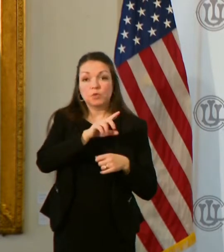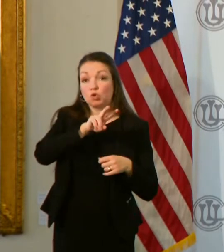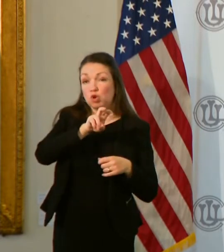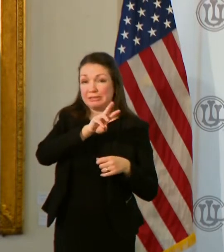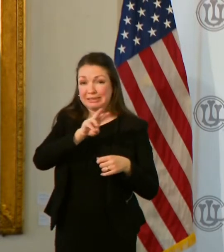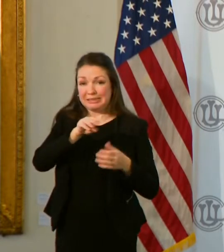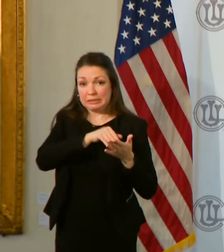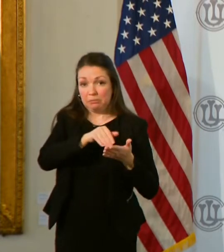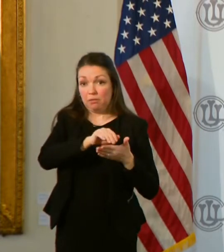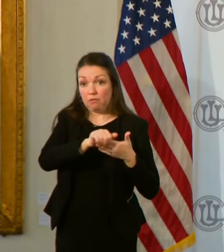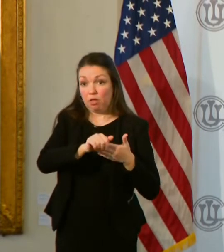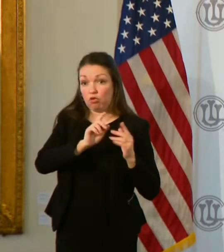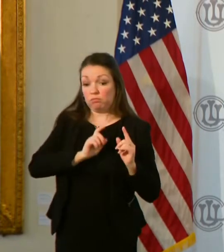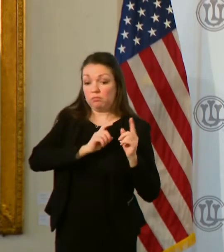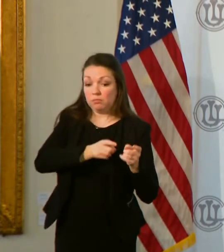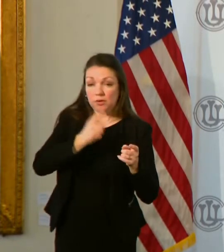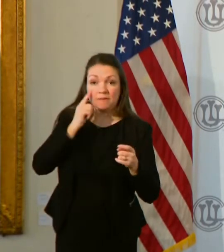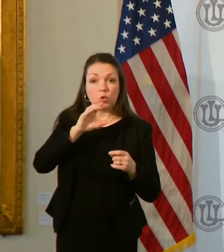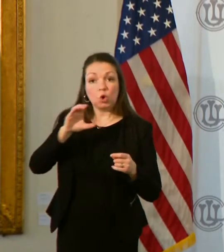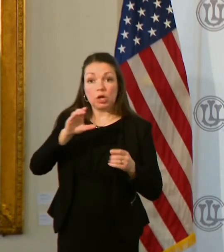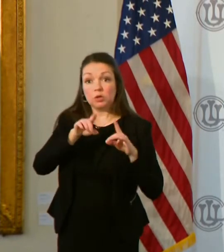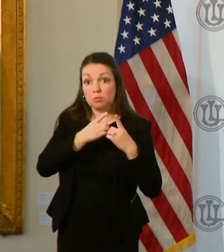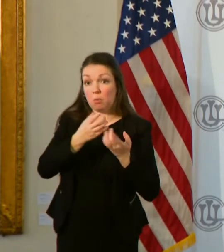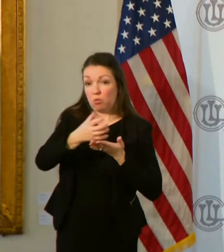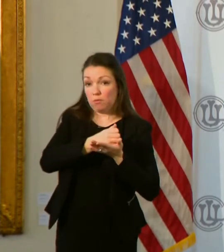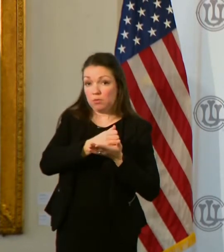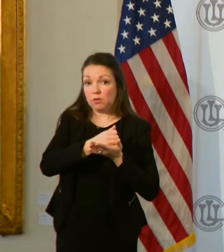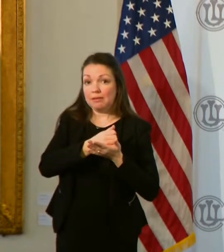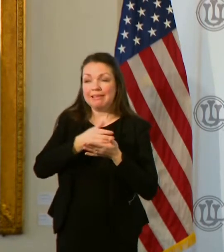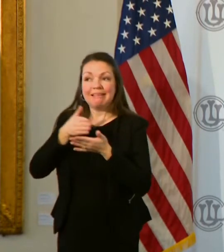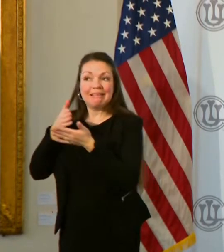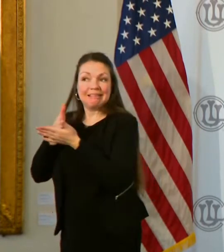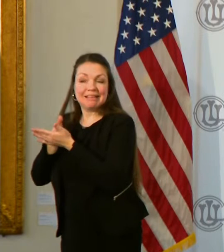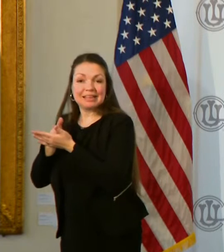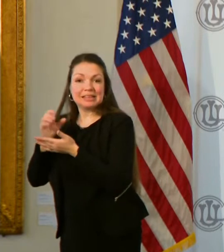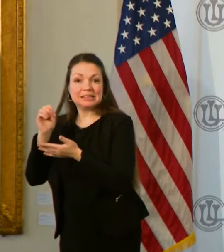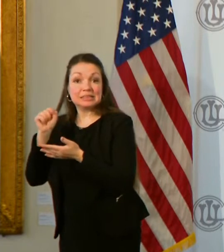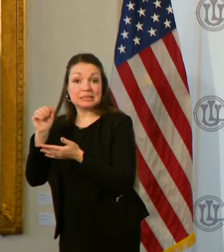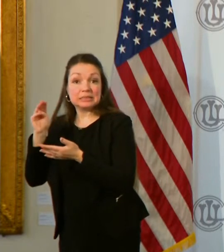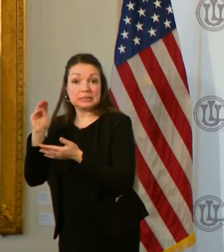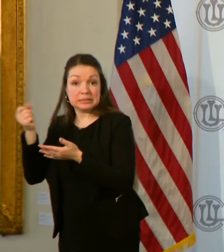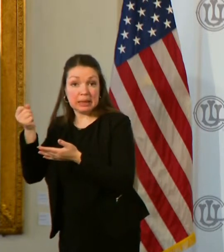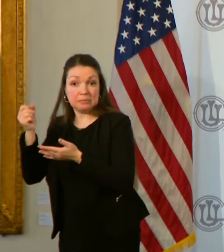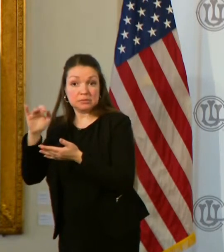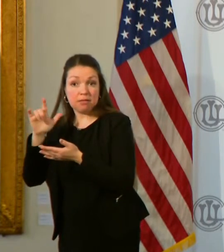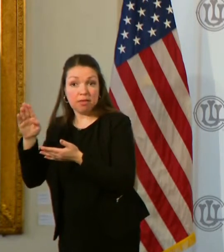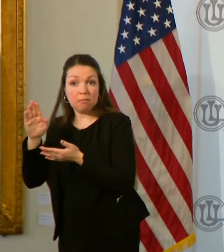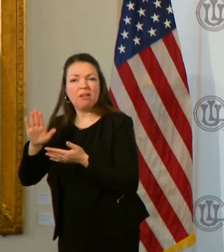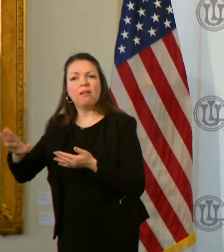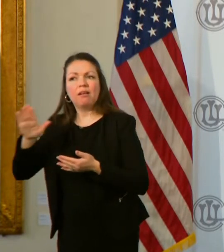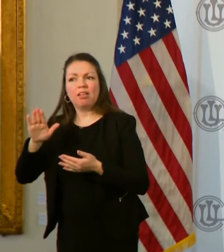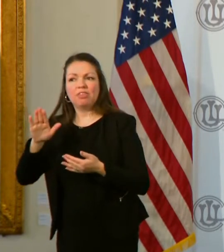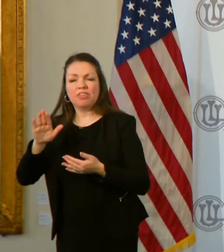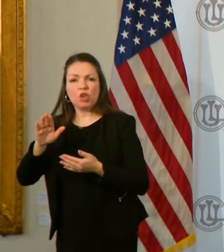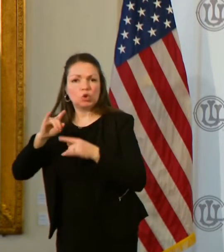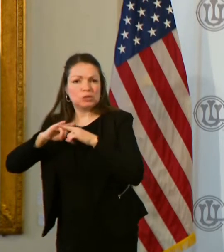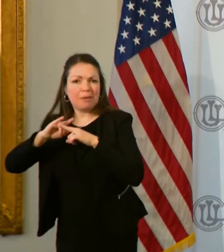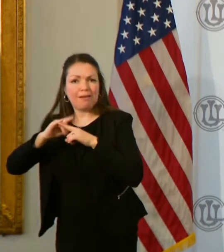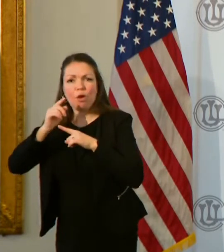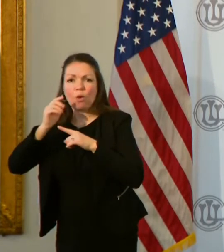for Cook County's Department of Revenue against Sam's Club from their unpaid tobacco taxes over the period